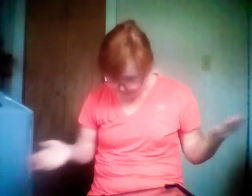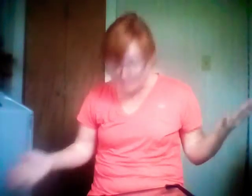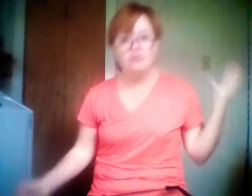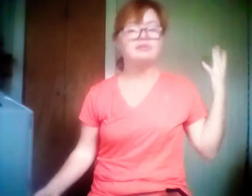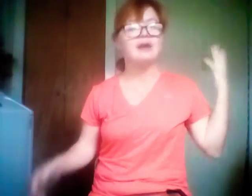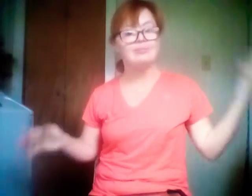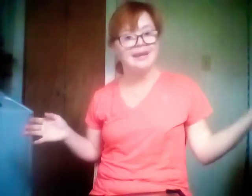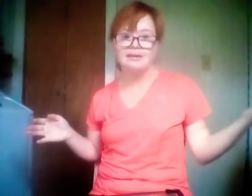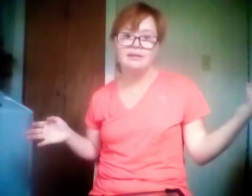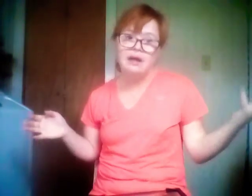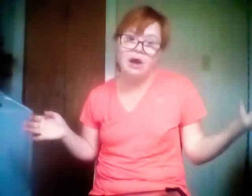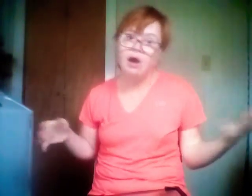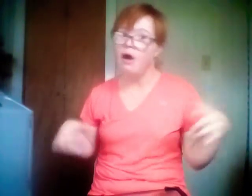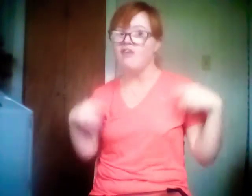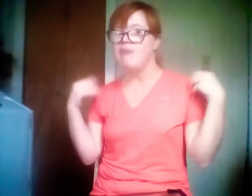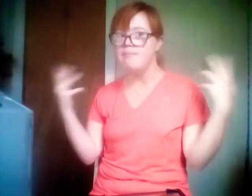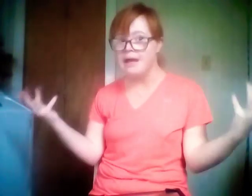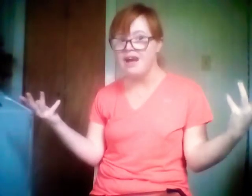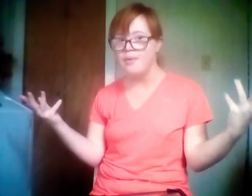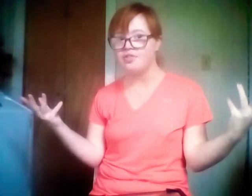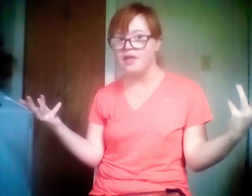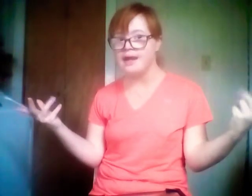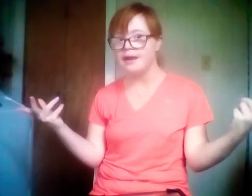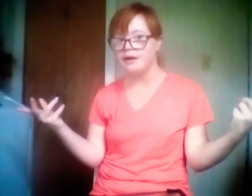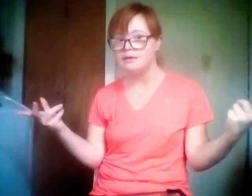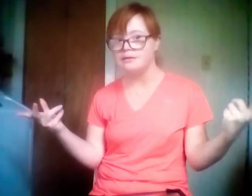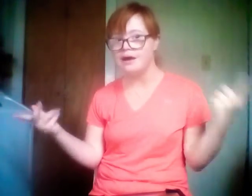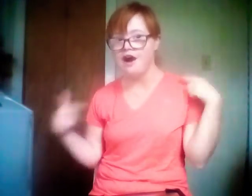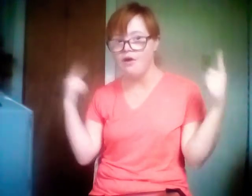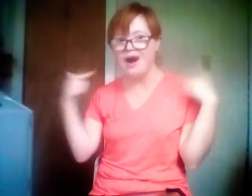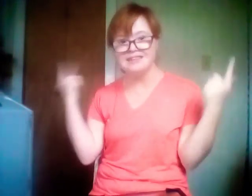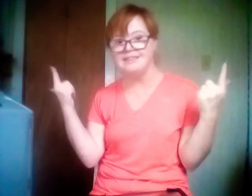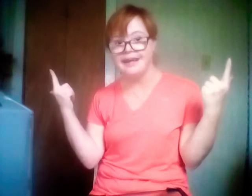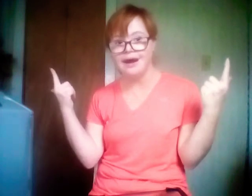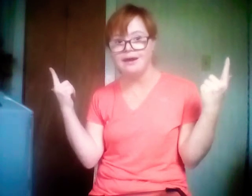Do something of my makeup thing. Oh, idea.